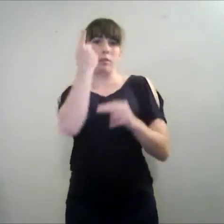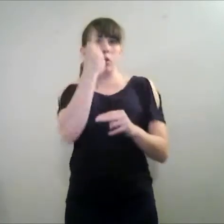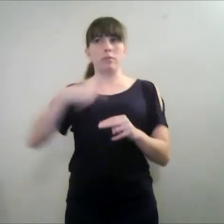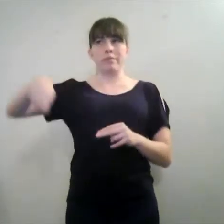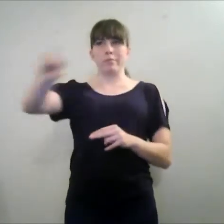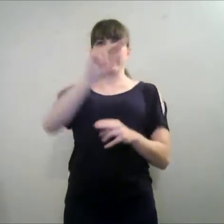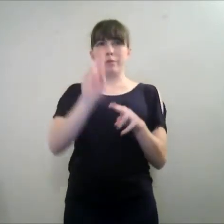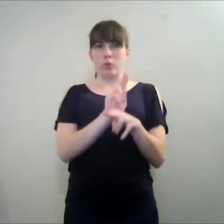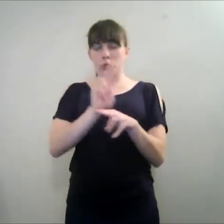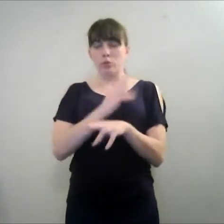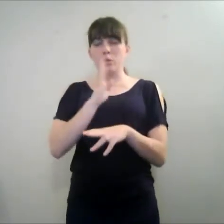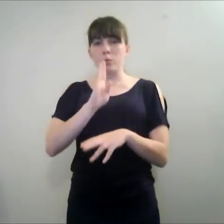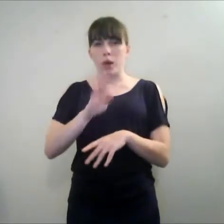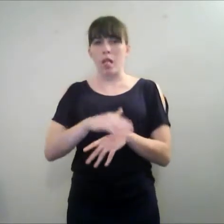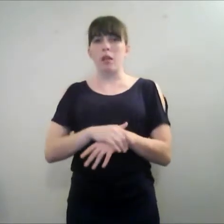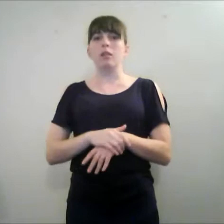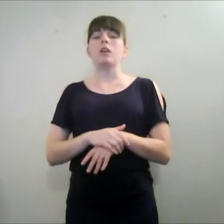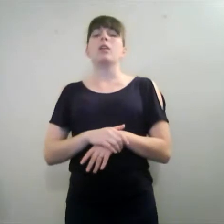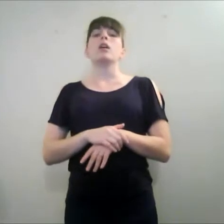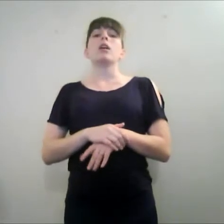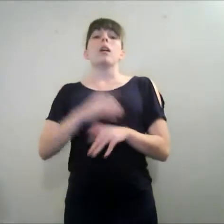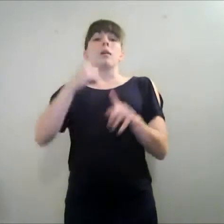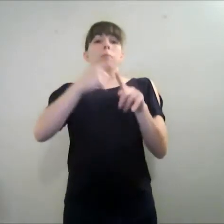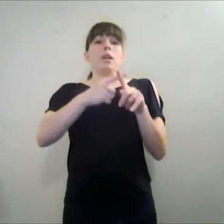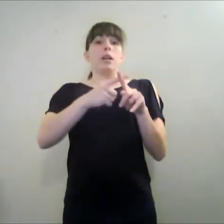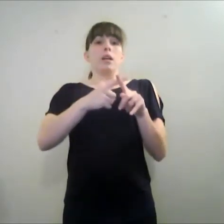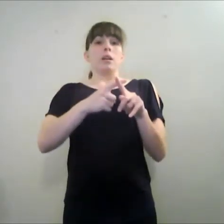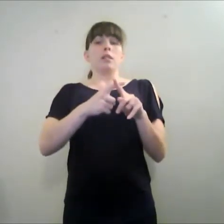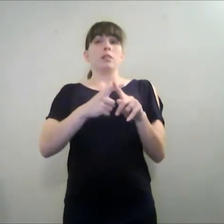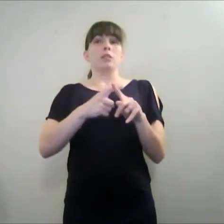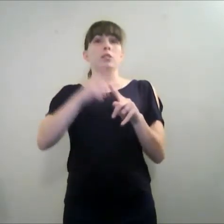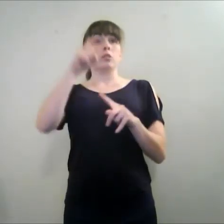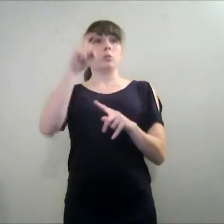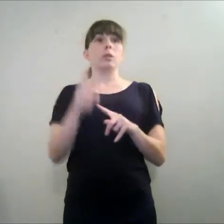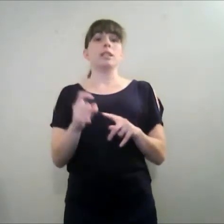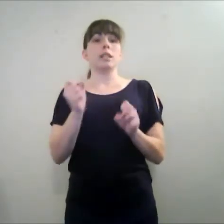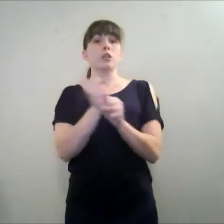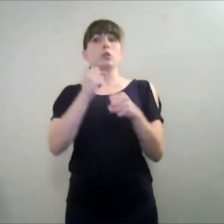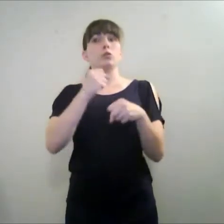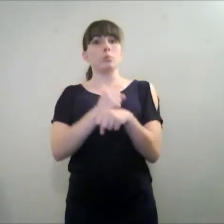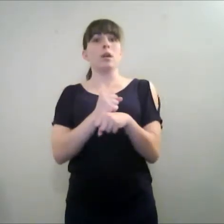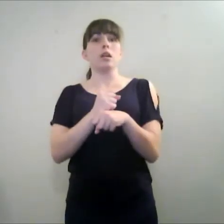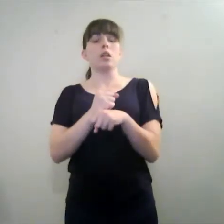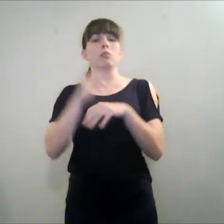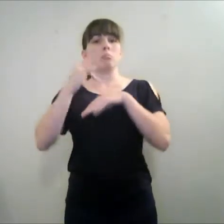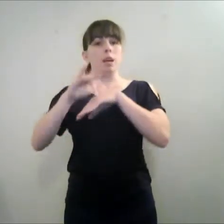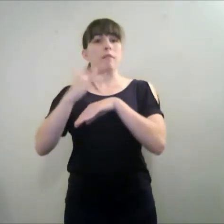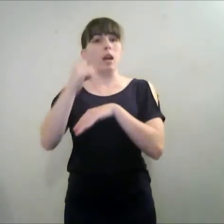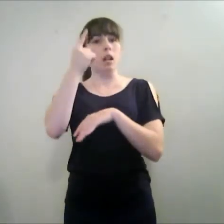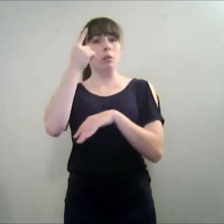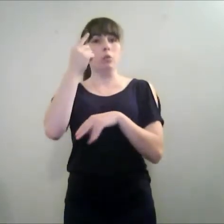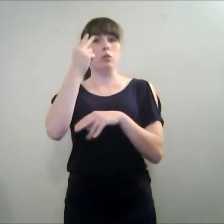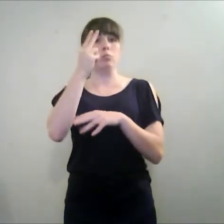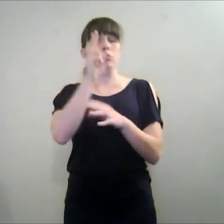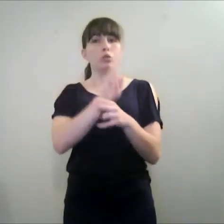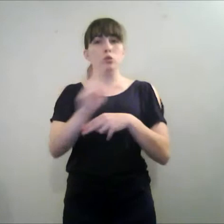We're going to make it a utility. A utility has to be universal. You can use it everywhere. I'm just giving you little flashes of the technology as we go along. That's a